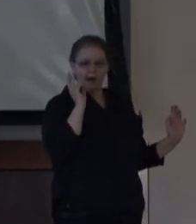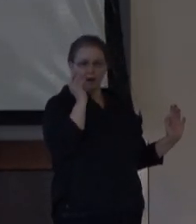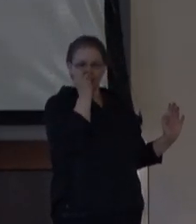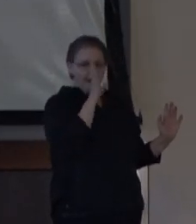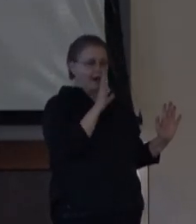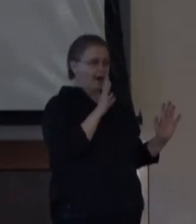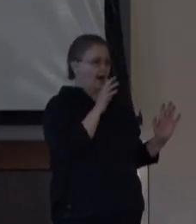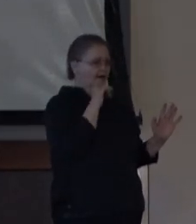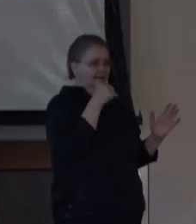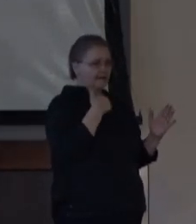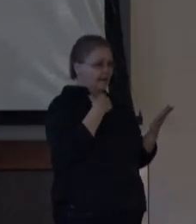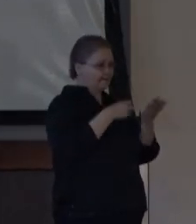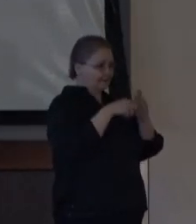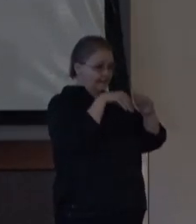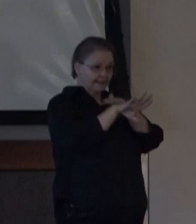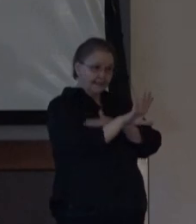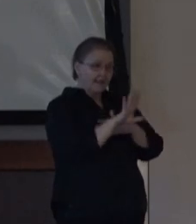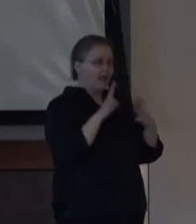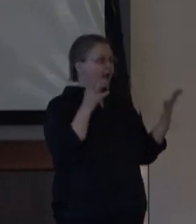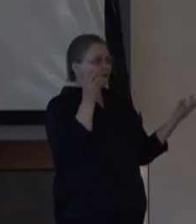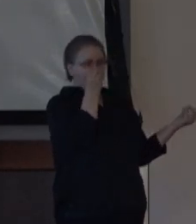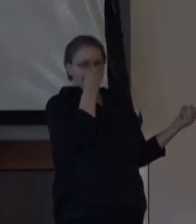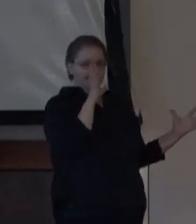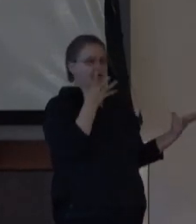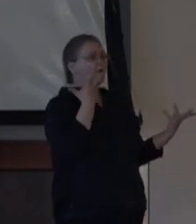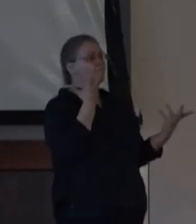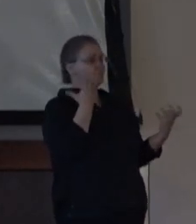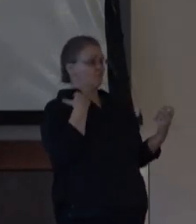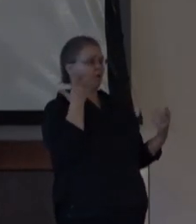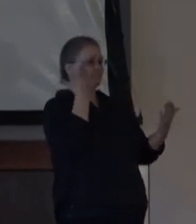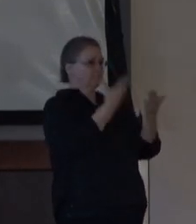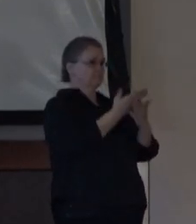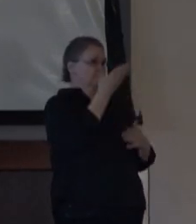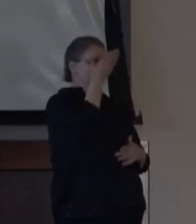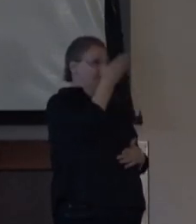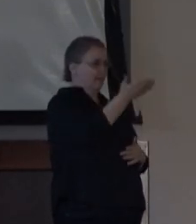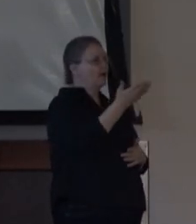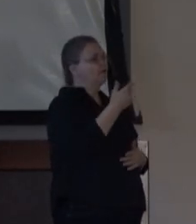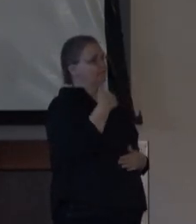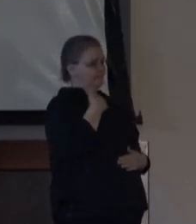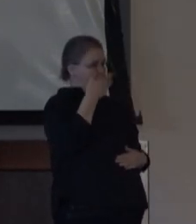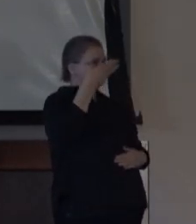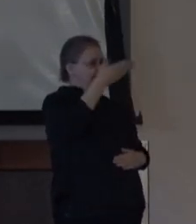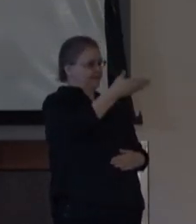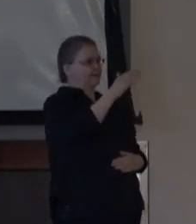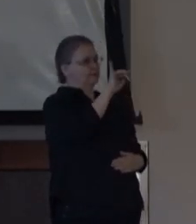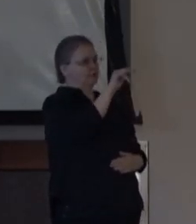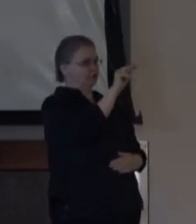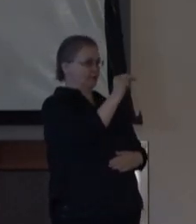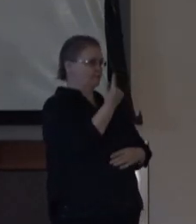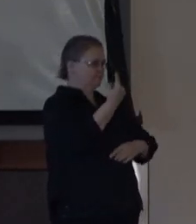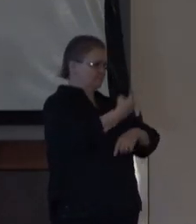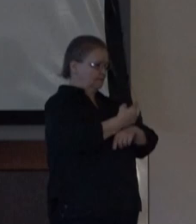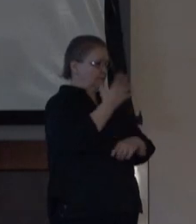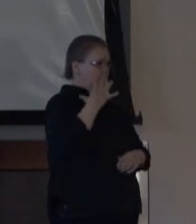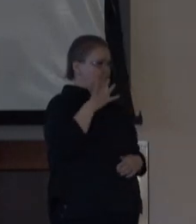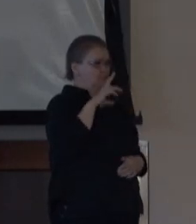I didn't have a ticket. I just knew I wanted to be there when that happened. And I was there on that January day